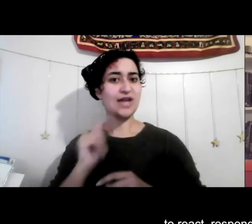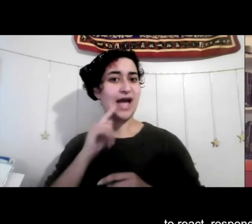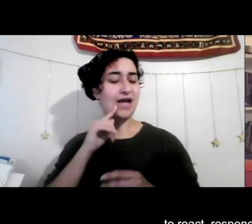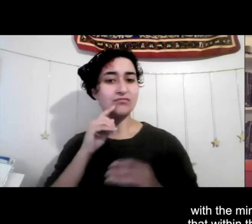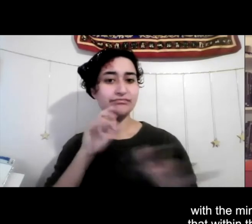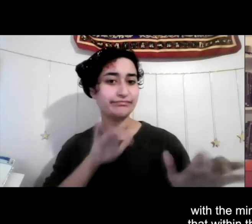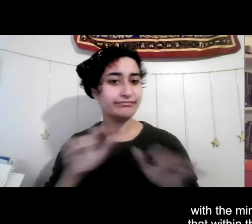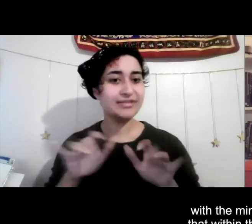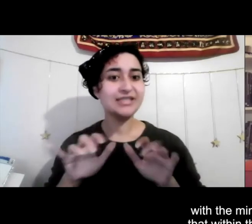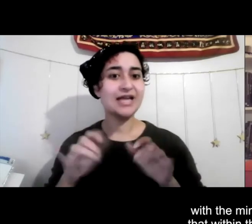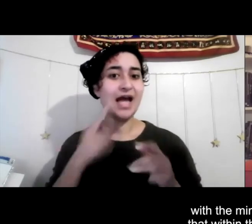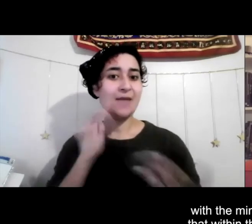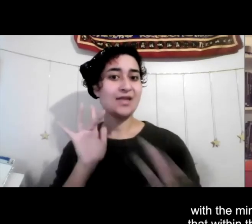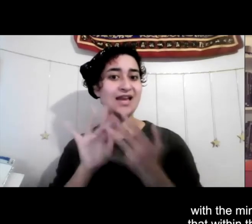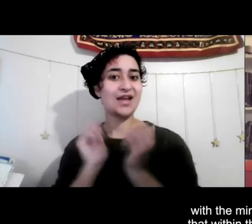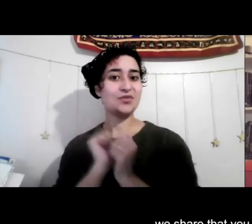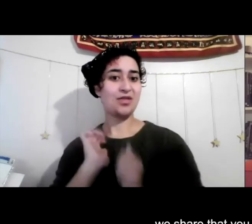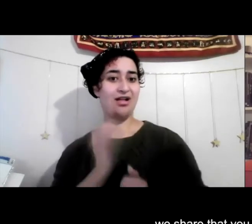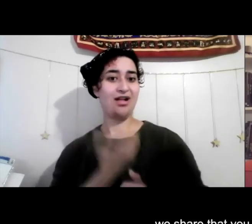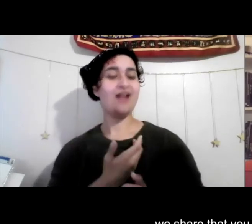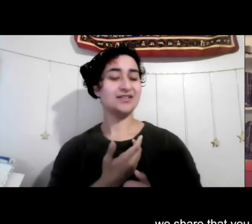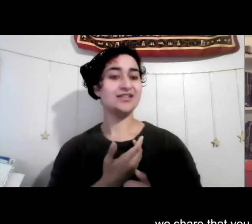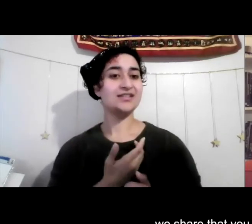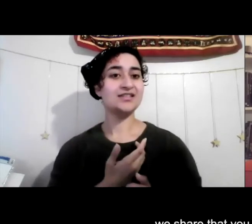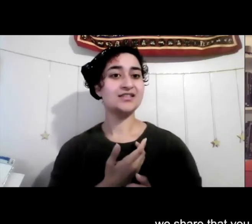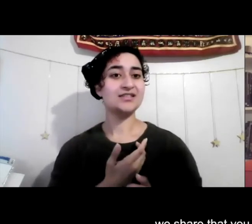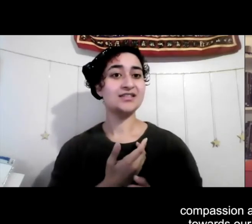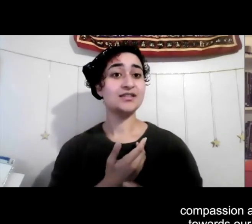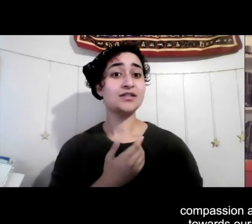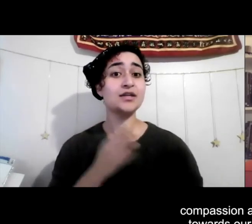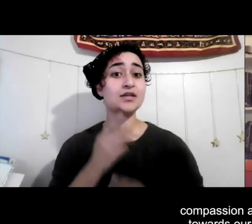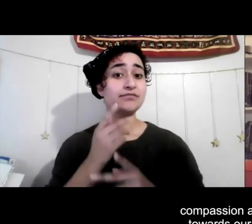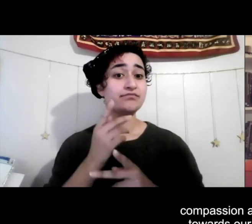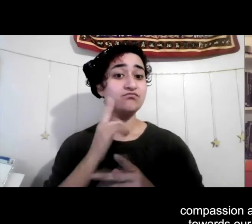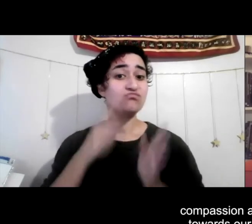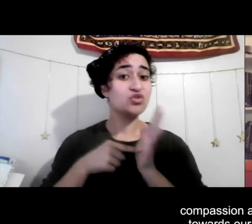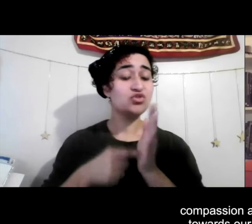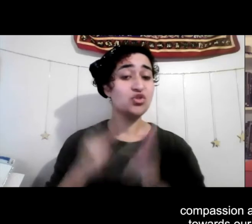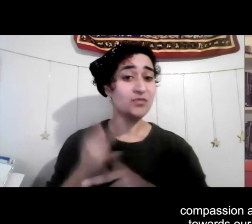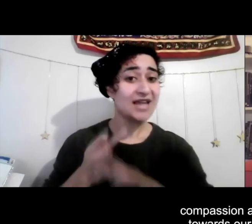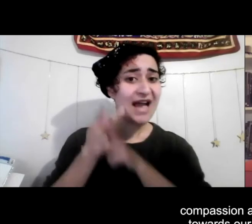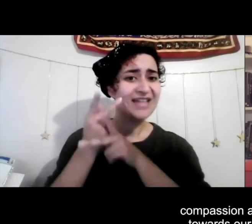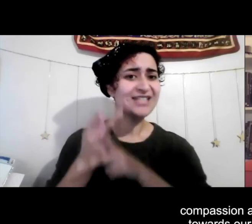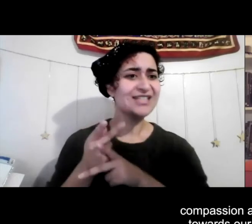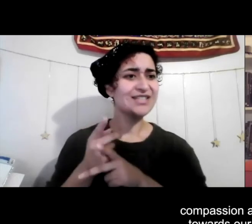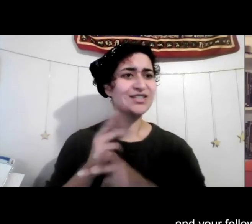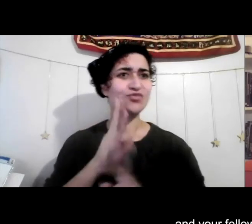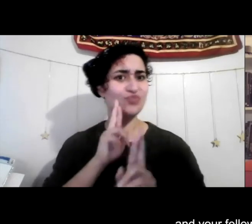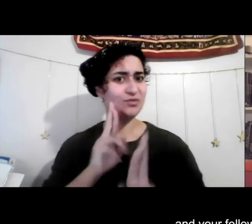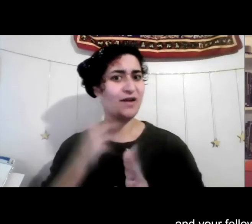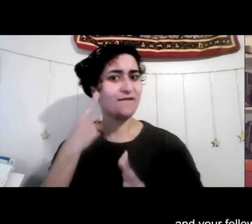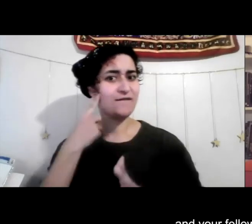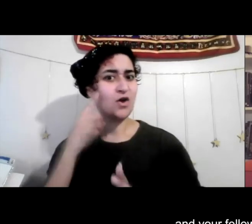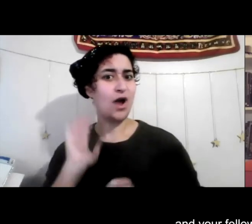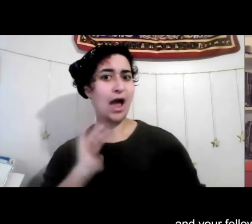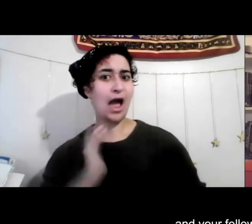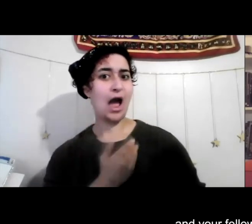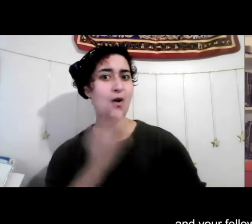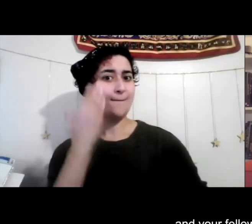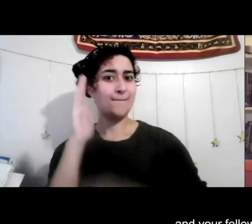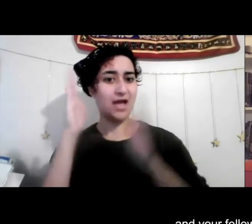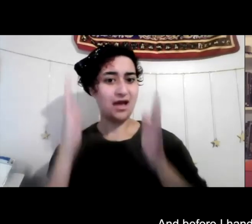connect. With the mindfulness that within this space we share that you show kindness, compassion, and respect towards our panelists and your fellow